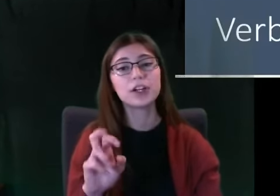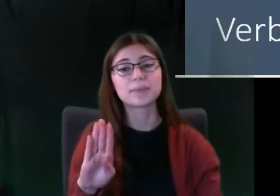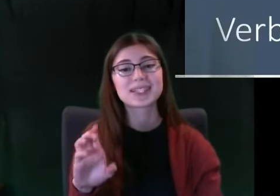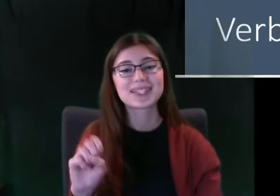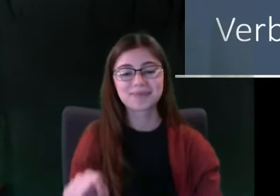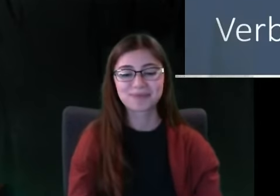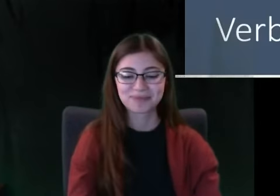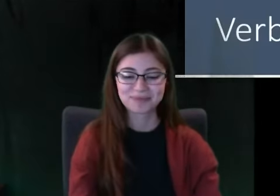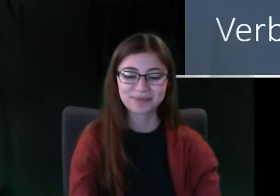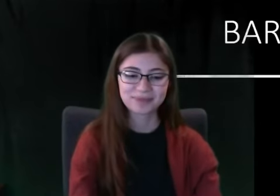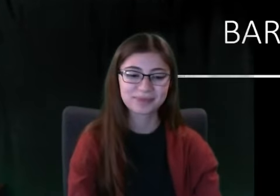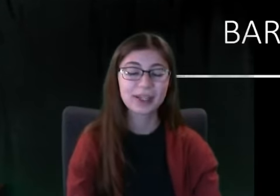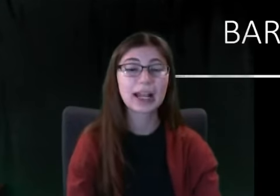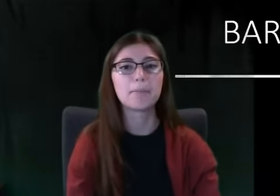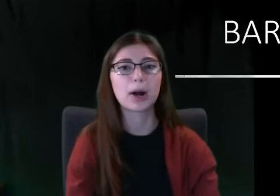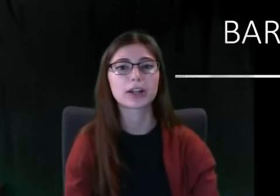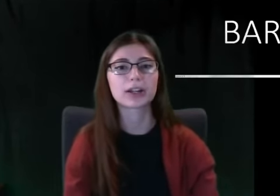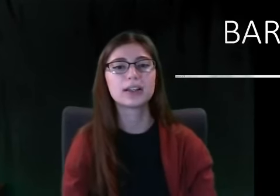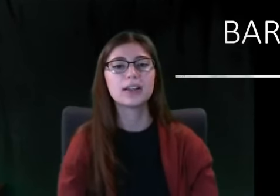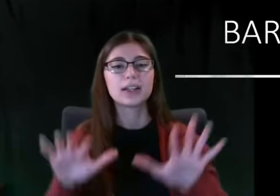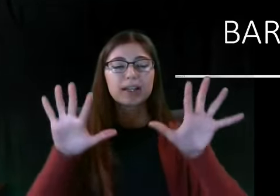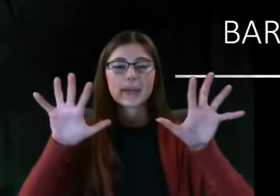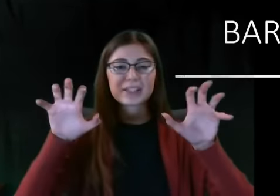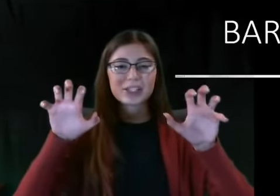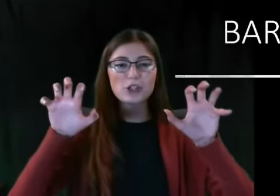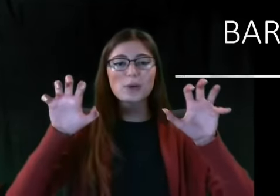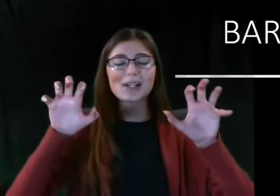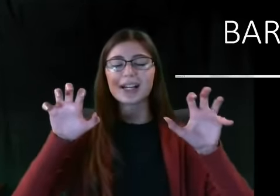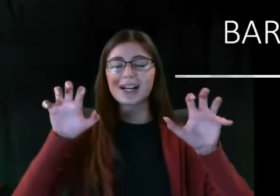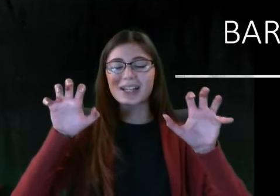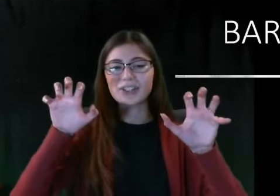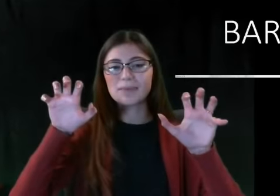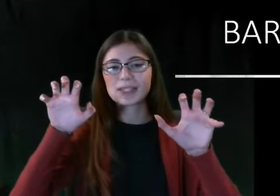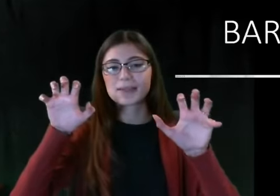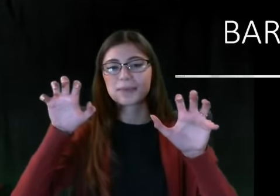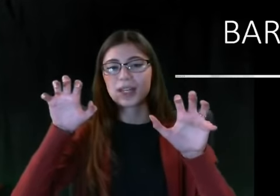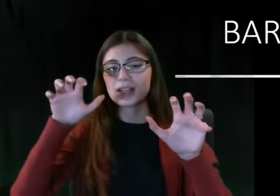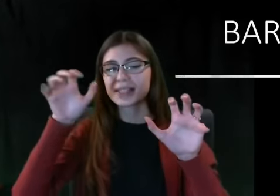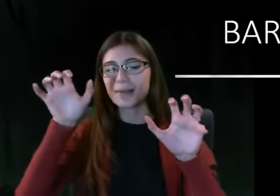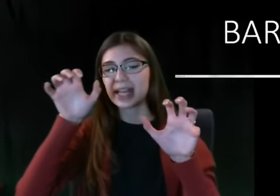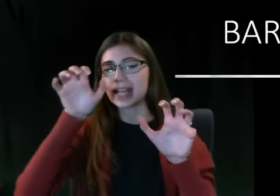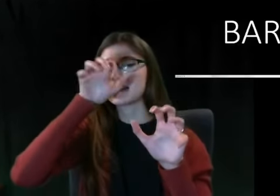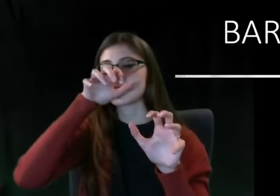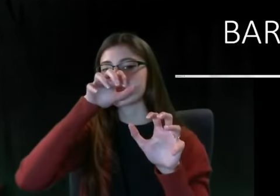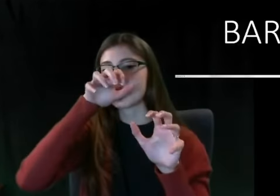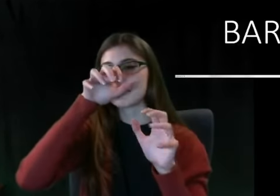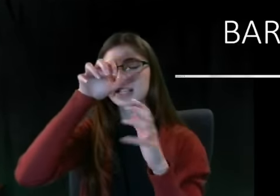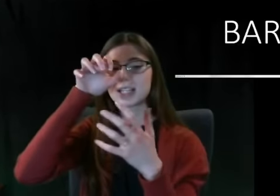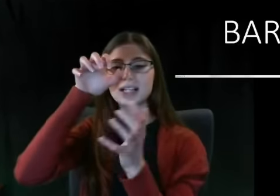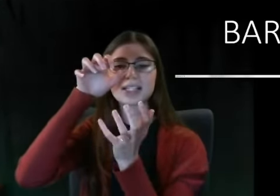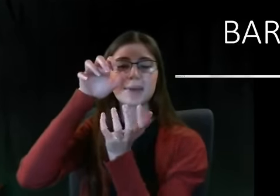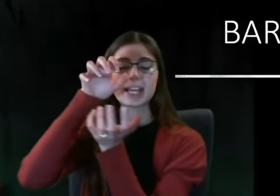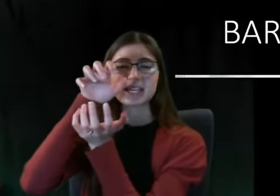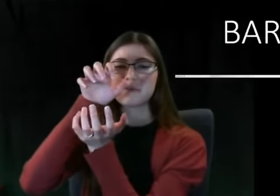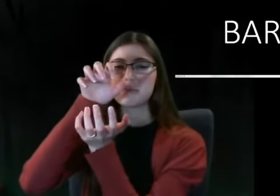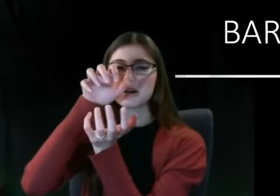Verbs. Bark. You can make 2 claw hand shapes. Dominant hand on top, non-dominant hand on bottom in